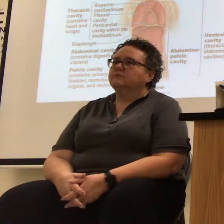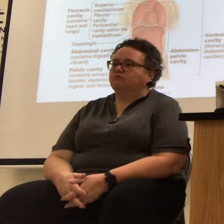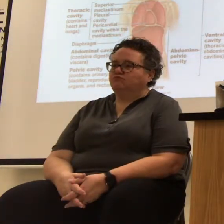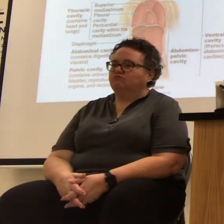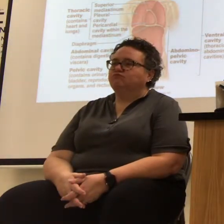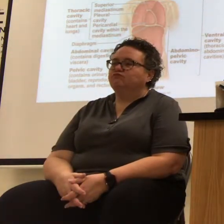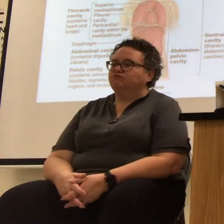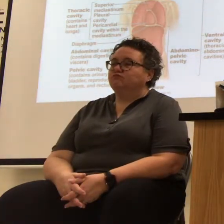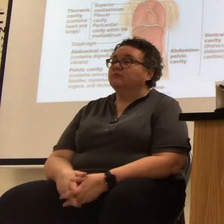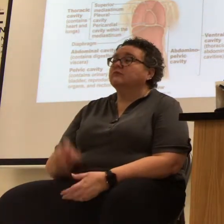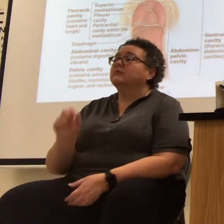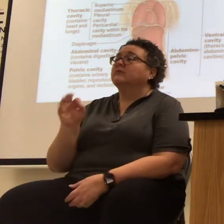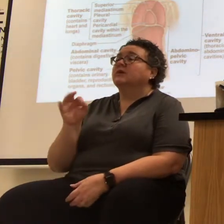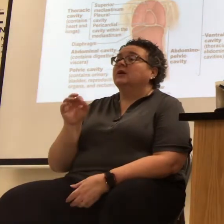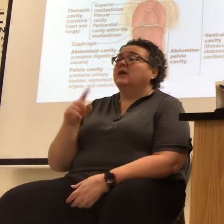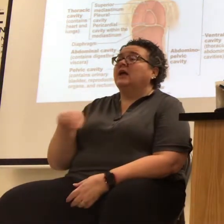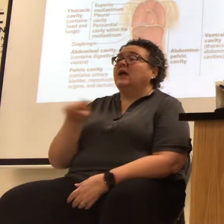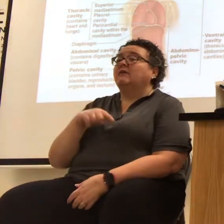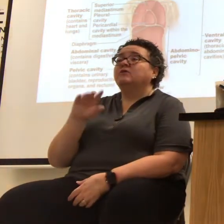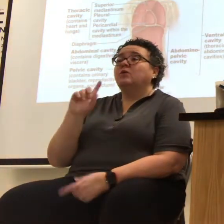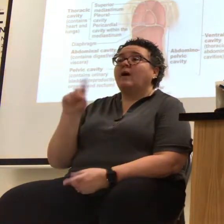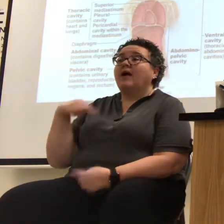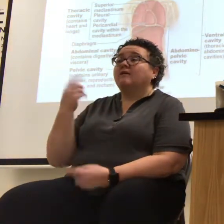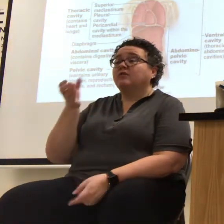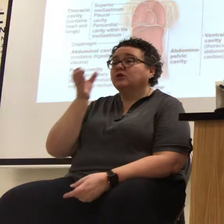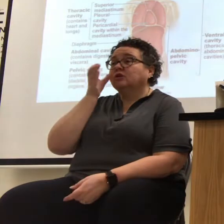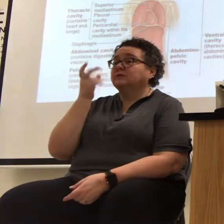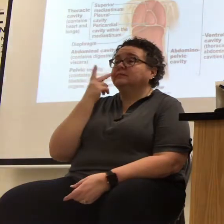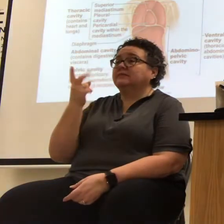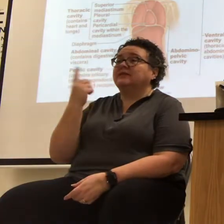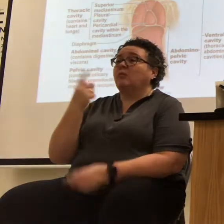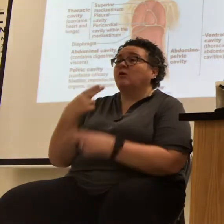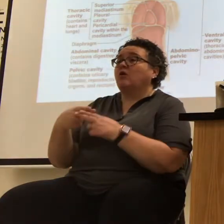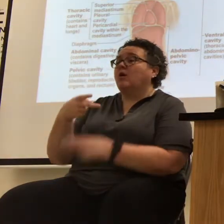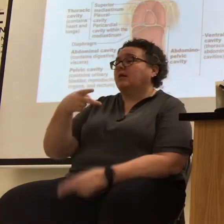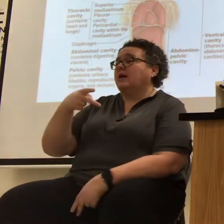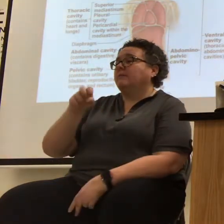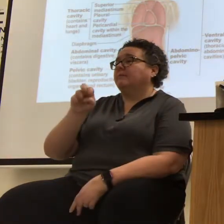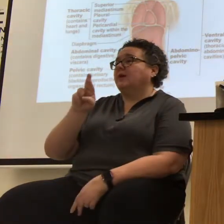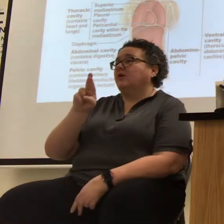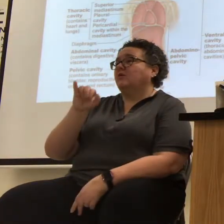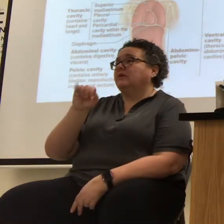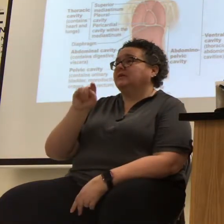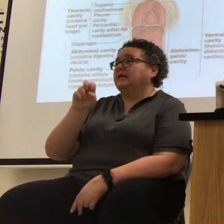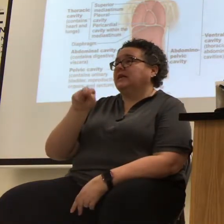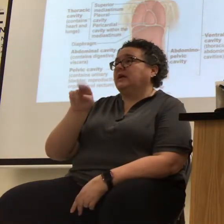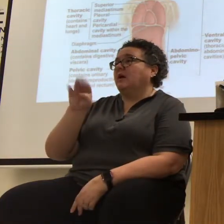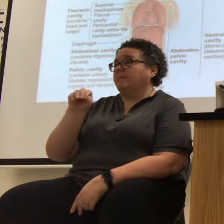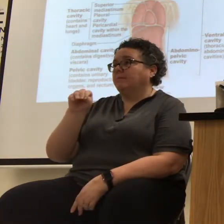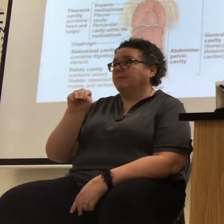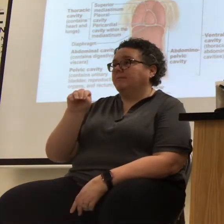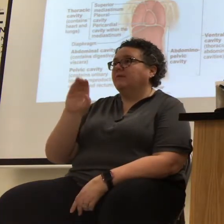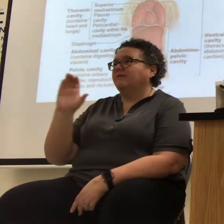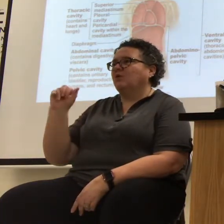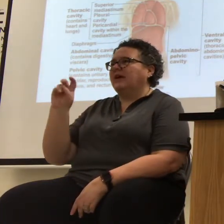If you ever hear someone use the term peritoneum as a cavity space,